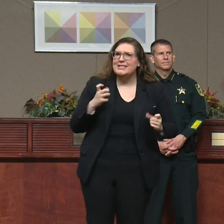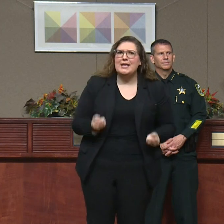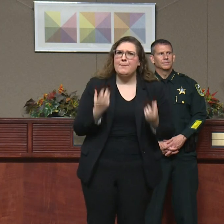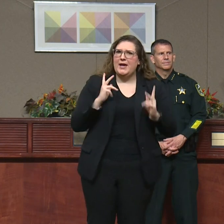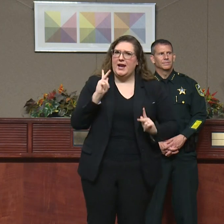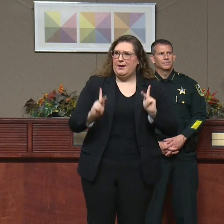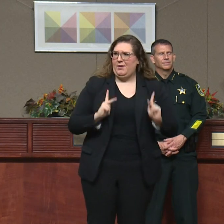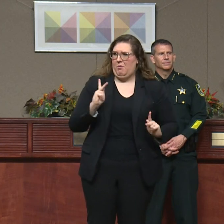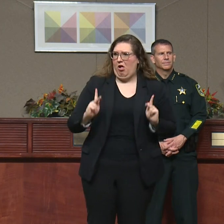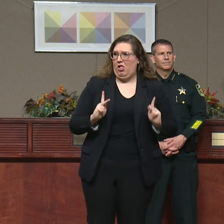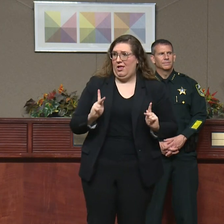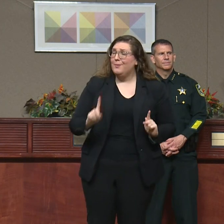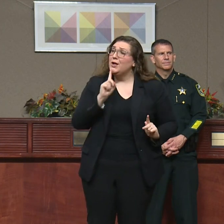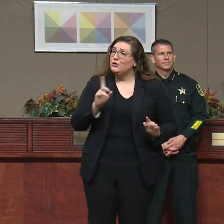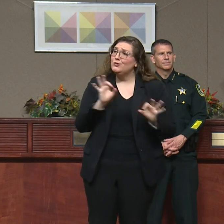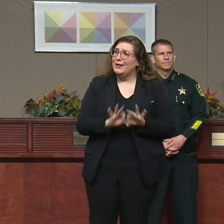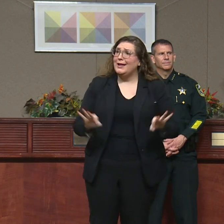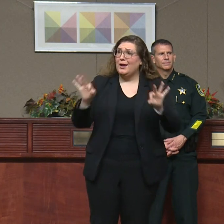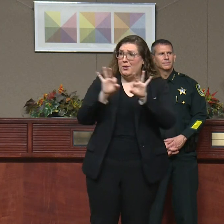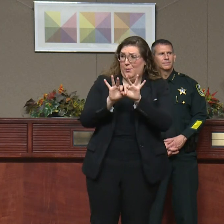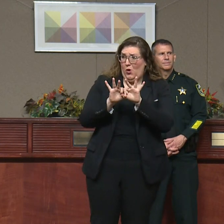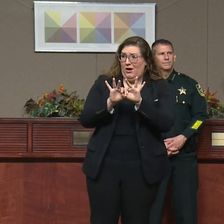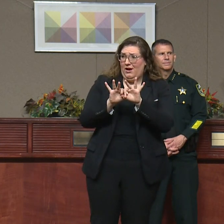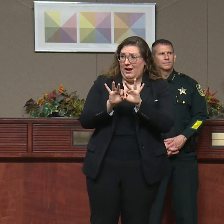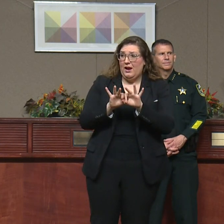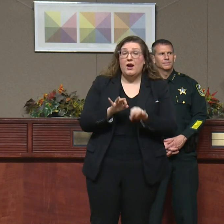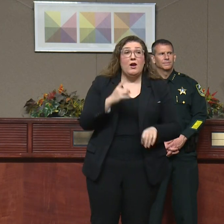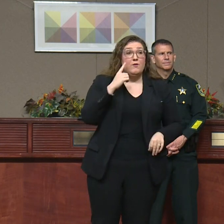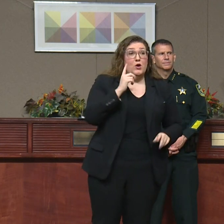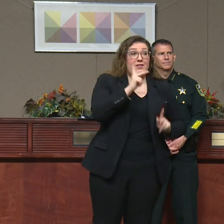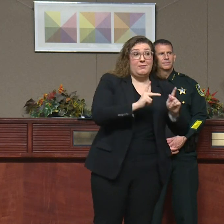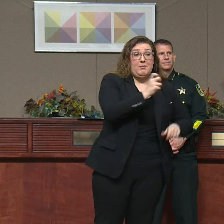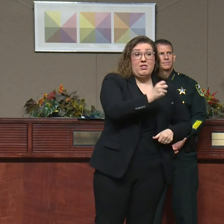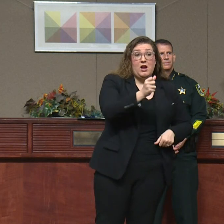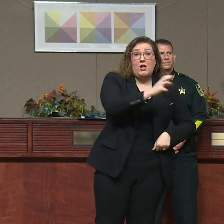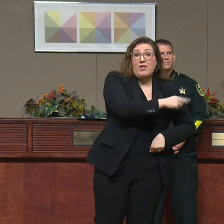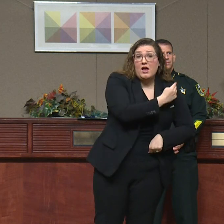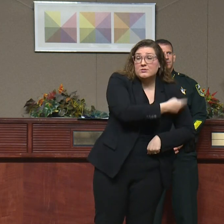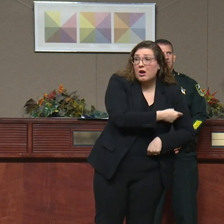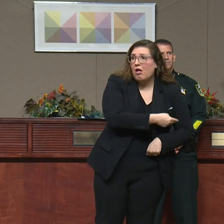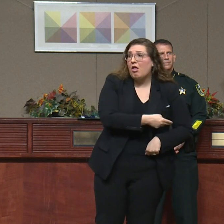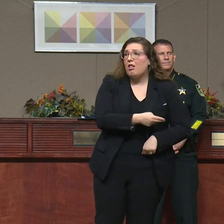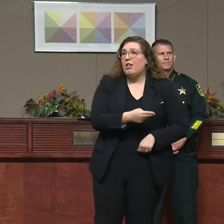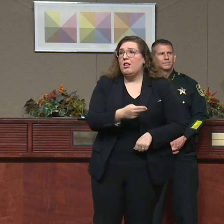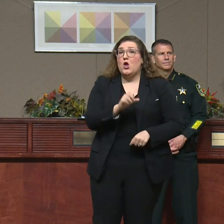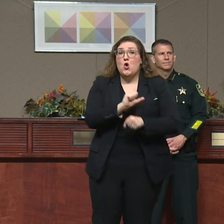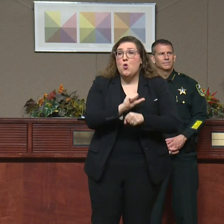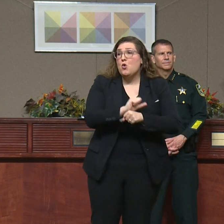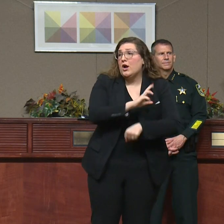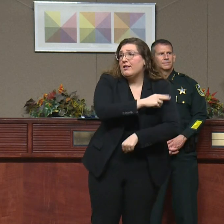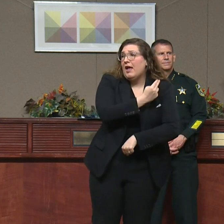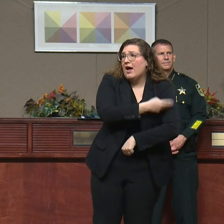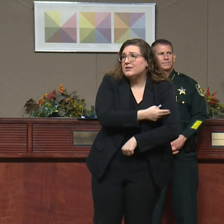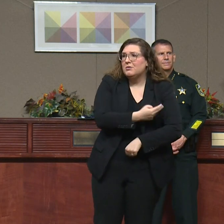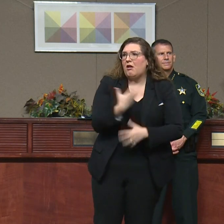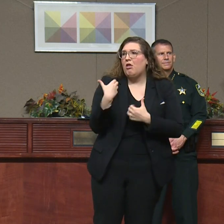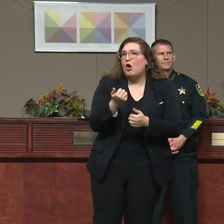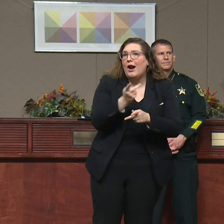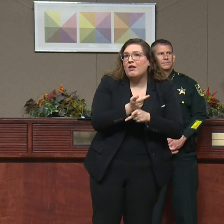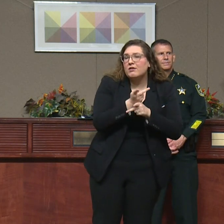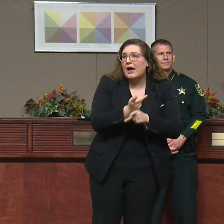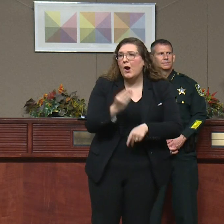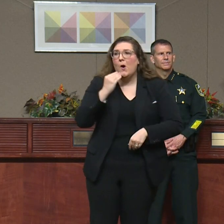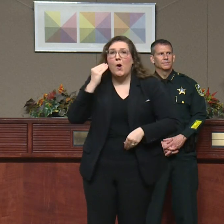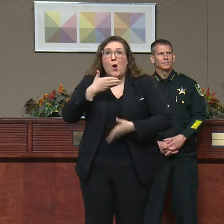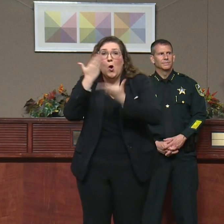relevant for people who are hospitalized, for healthcare workers, for first responders, people experiencing homelessness, and for people